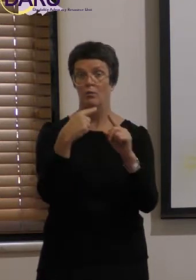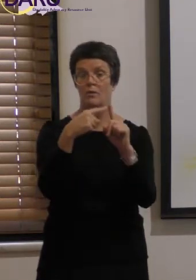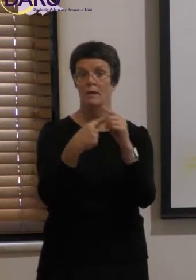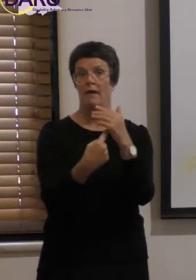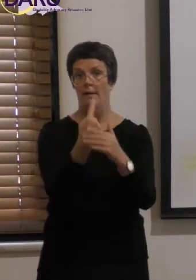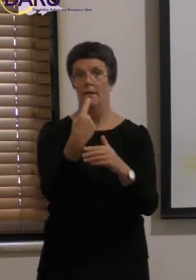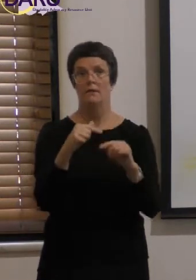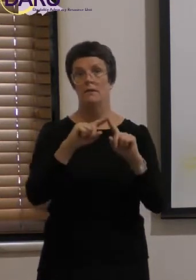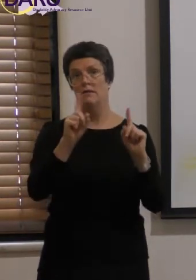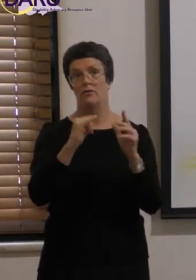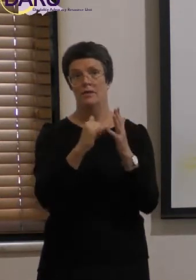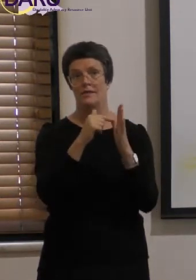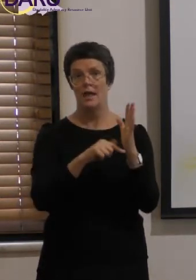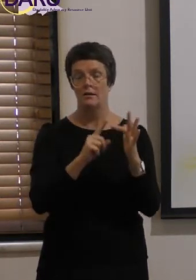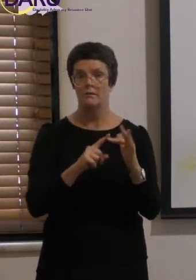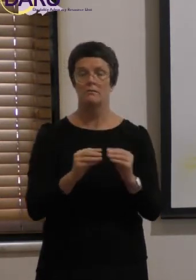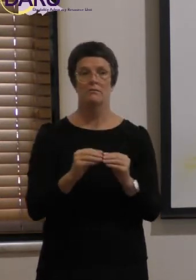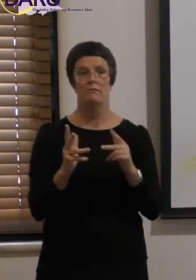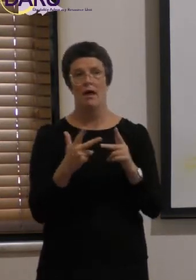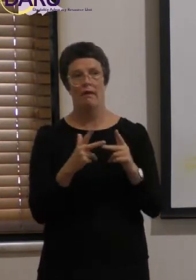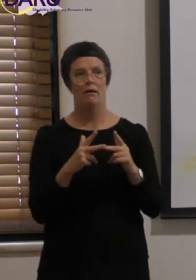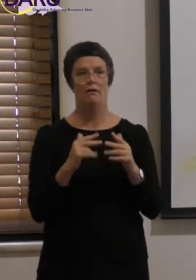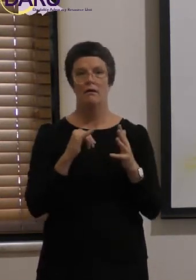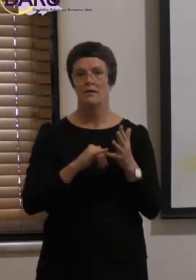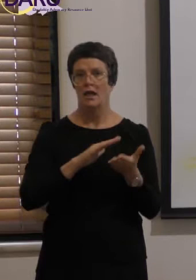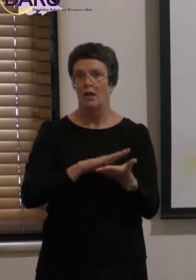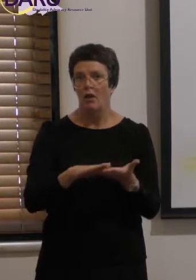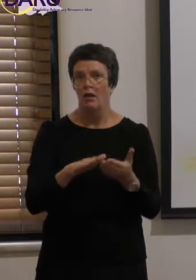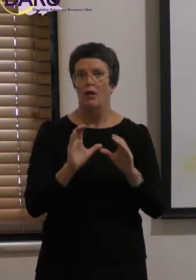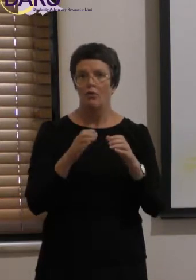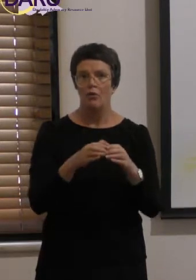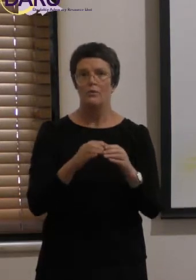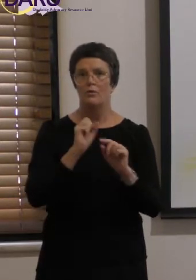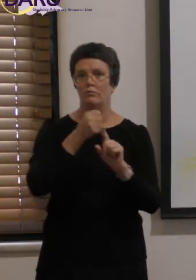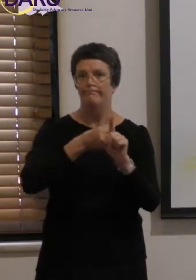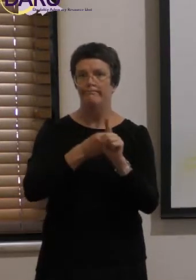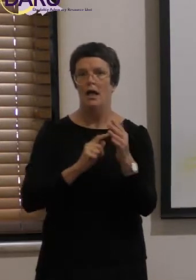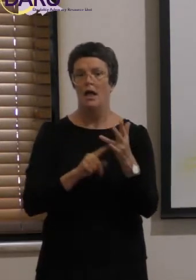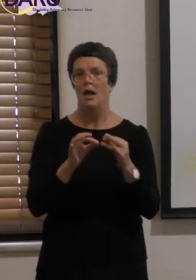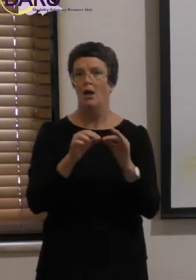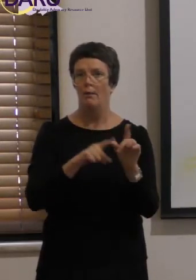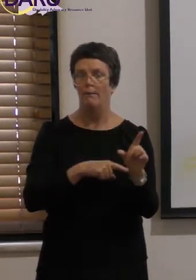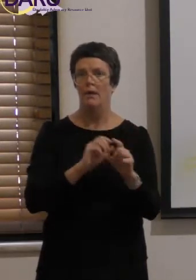stakeholder groups, lobby groups. You probably would have seen many of them around.